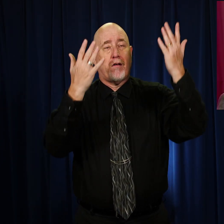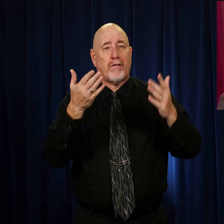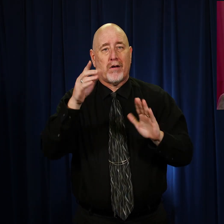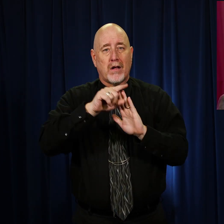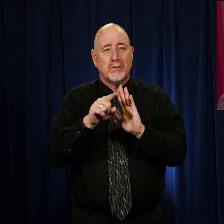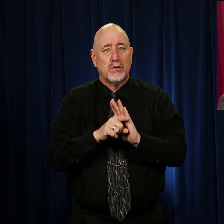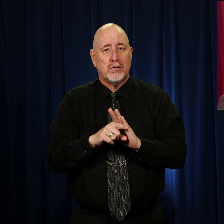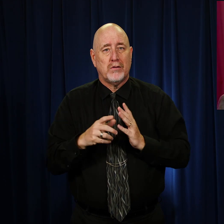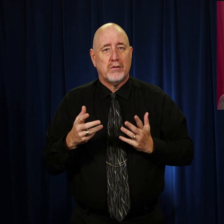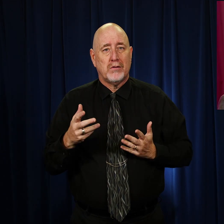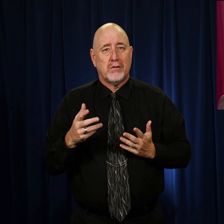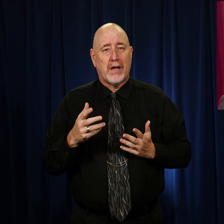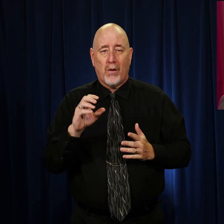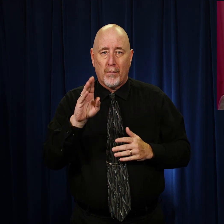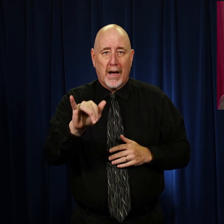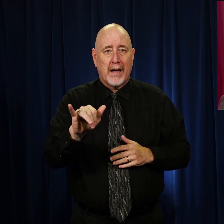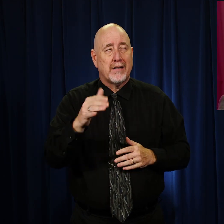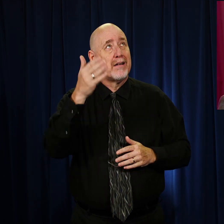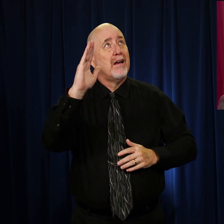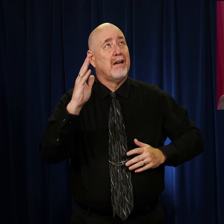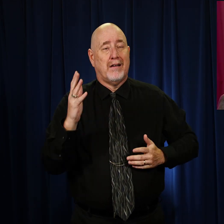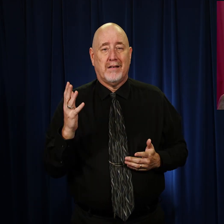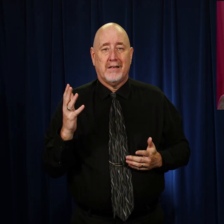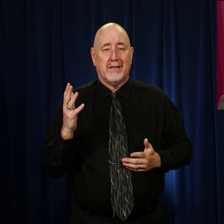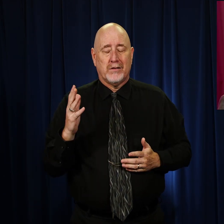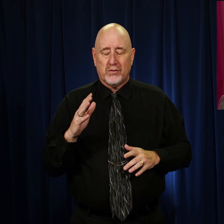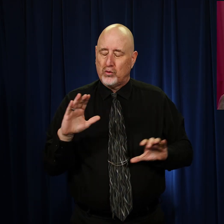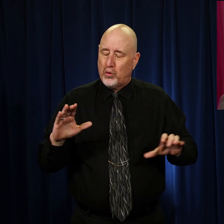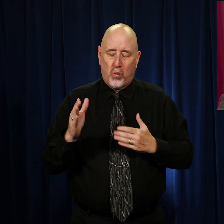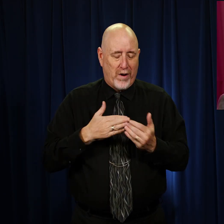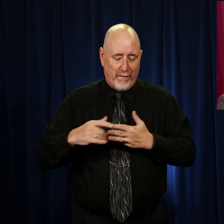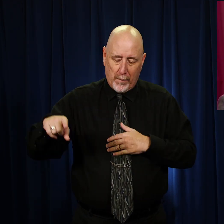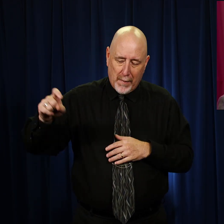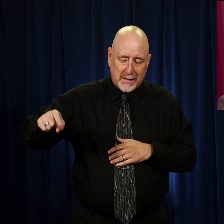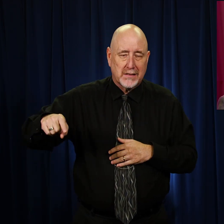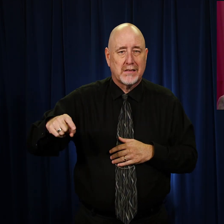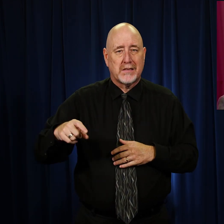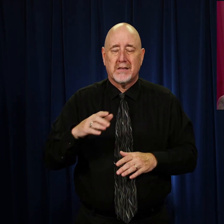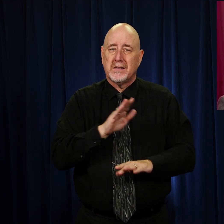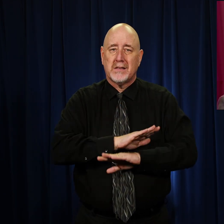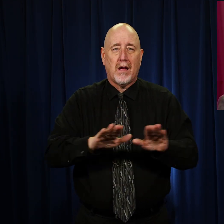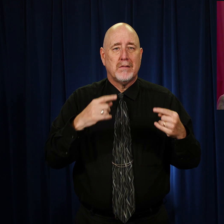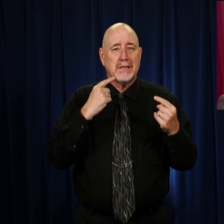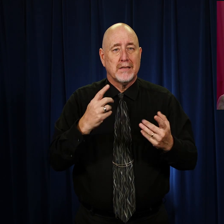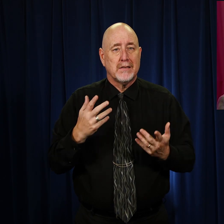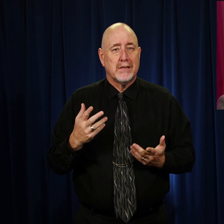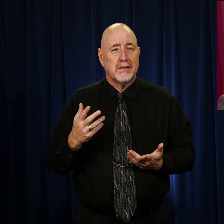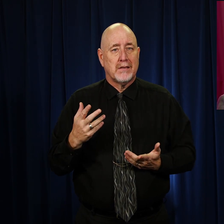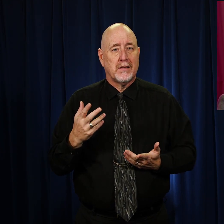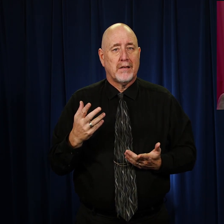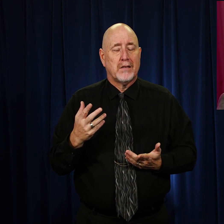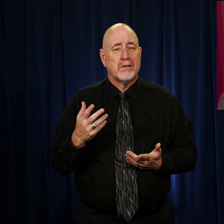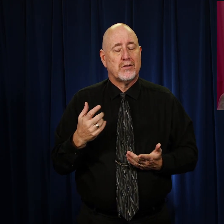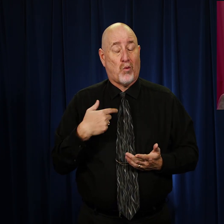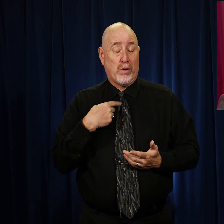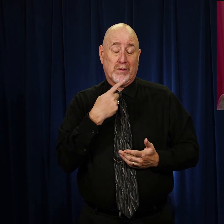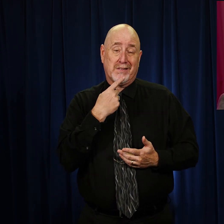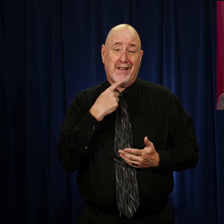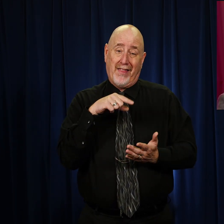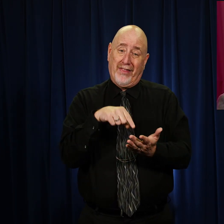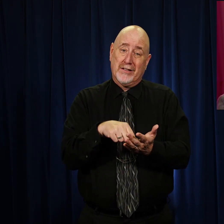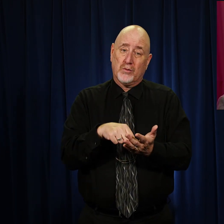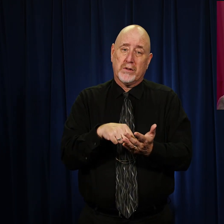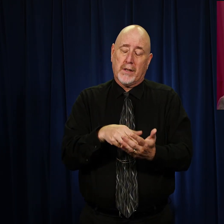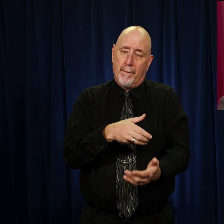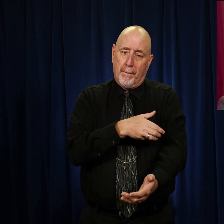to the gospel, to obedience to God. Do whatever it takes to keep from sinning. And so we would say then that this